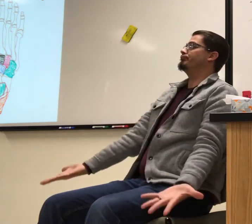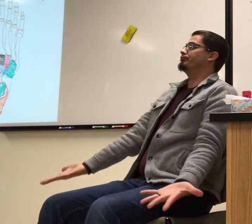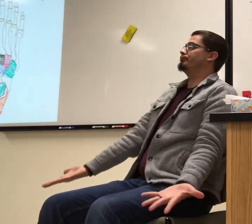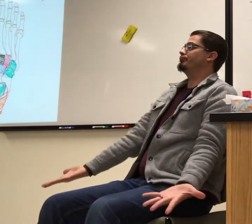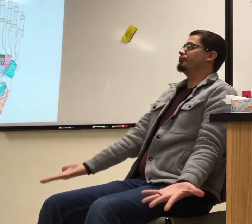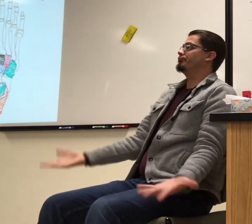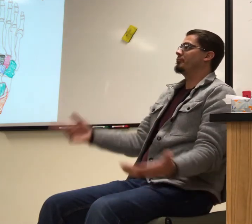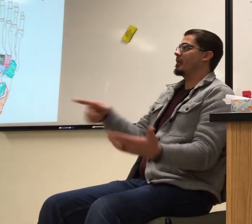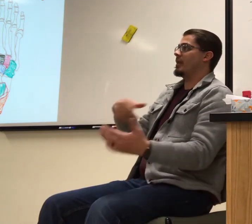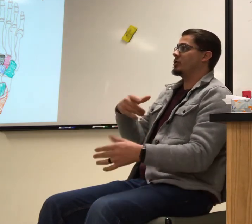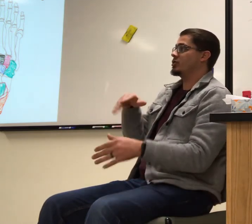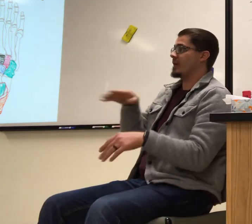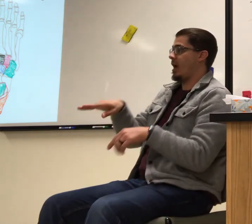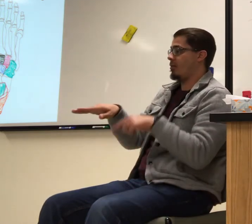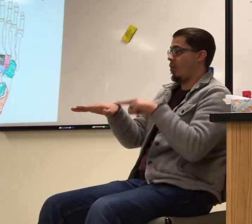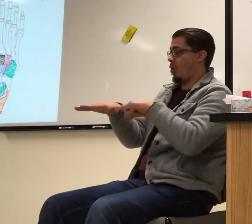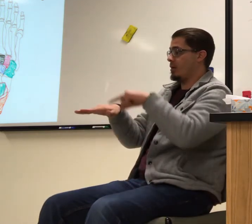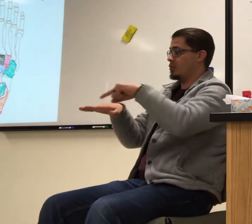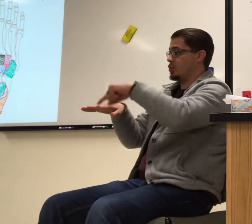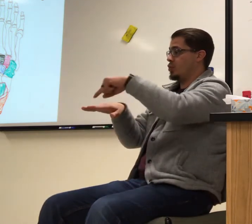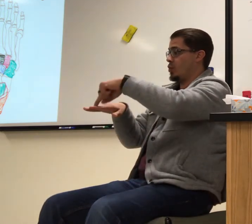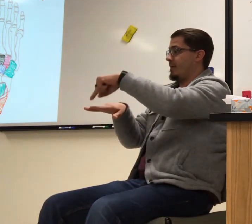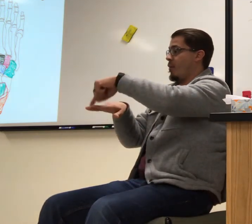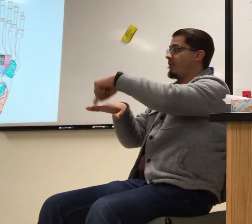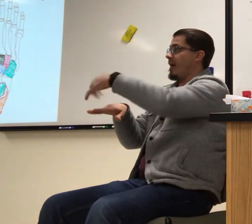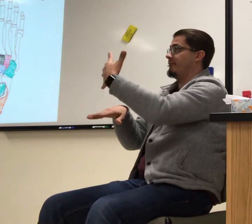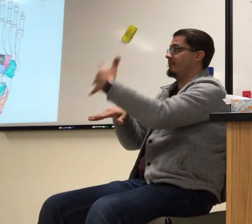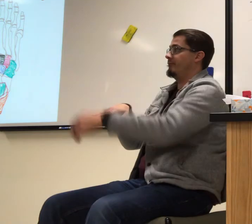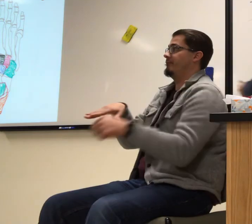5. That's easy, right?